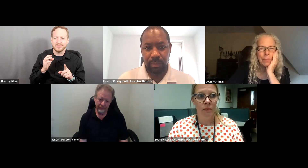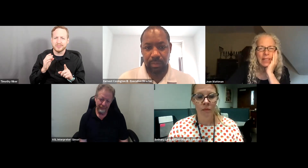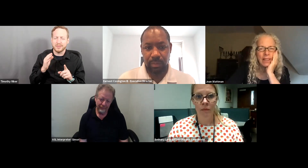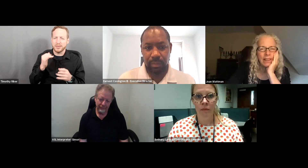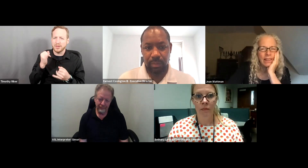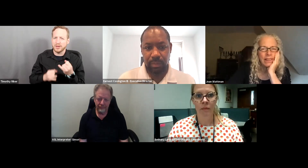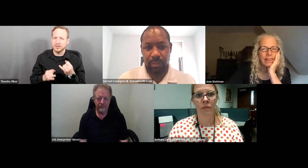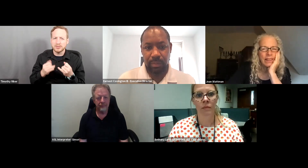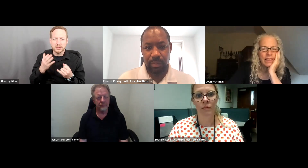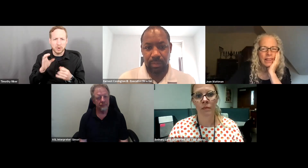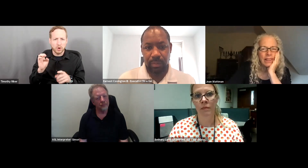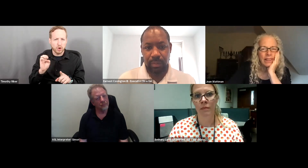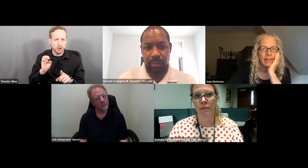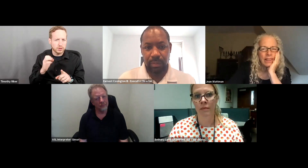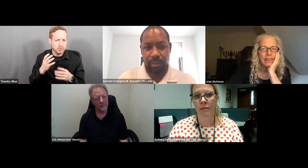Maybe,